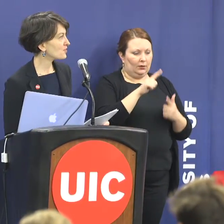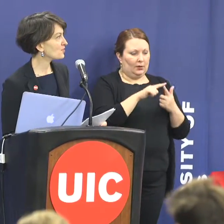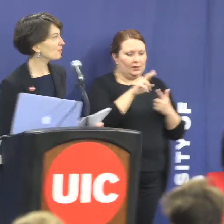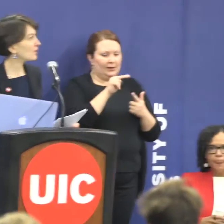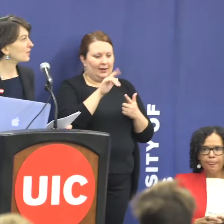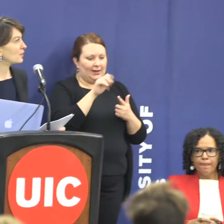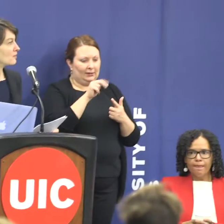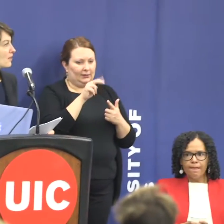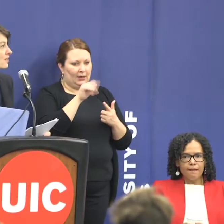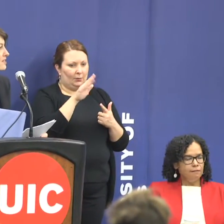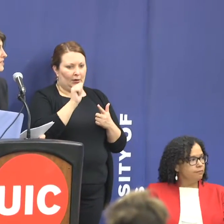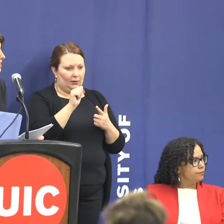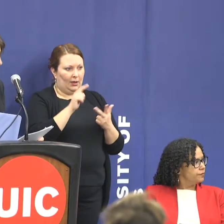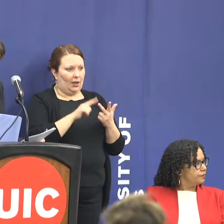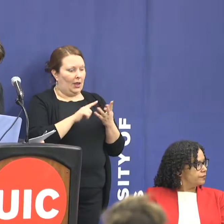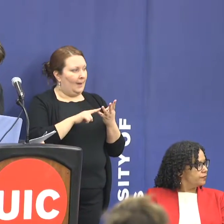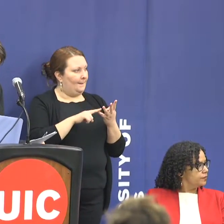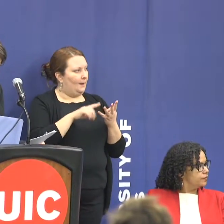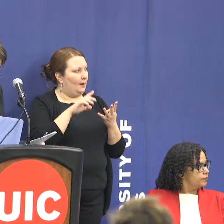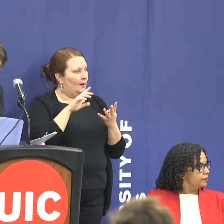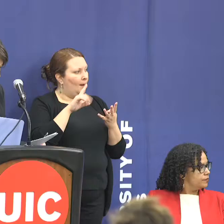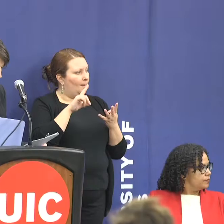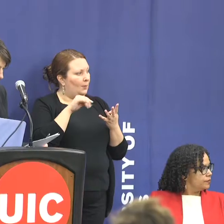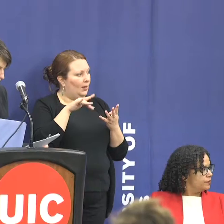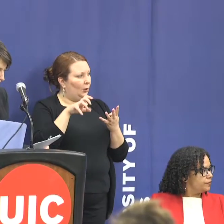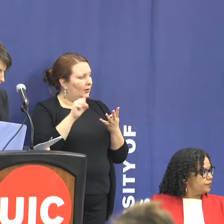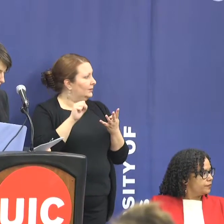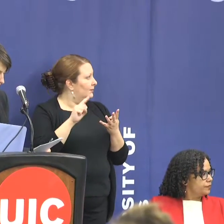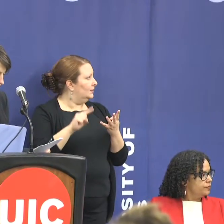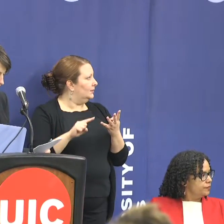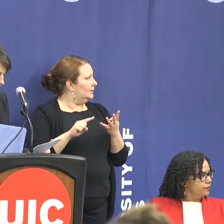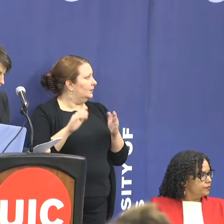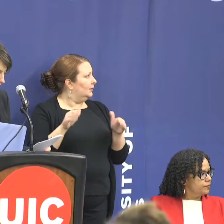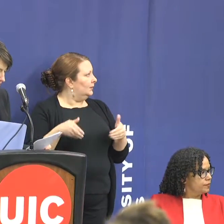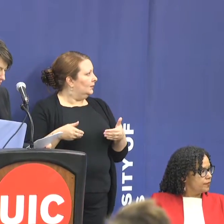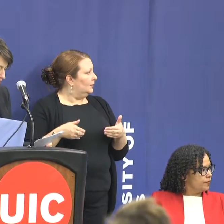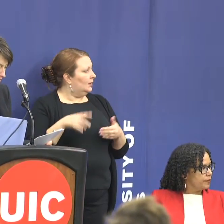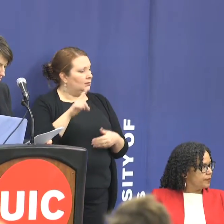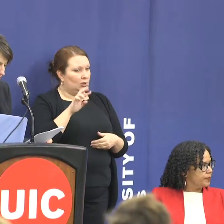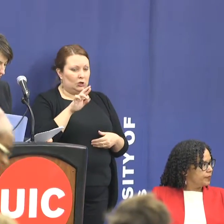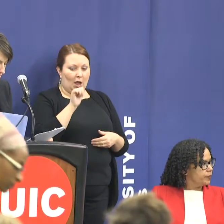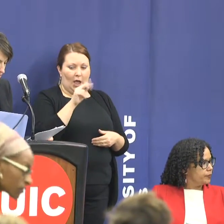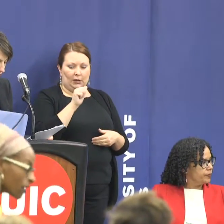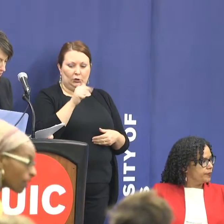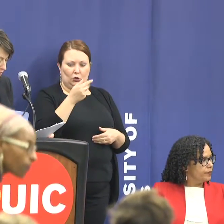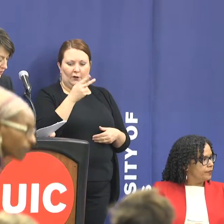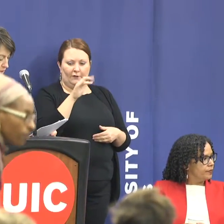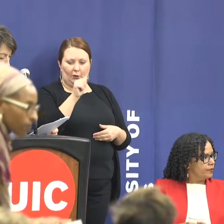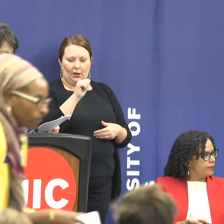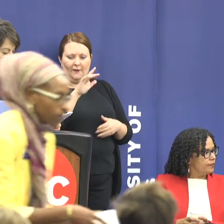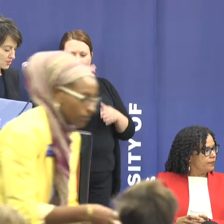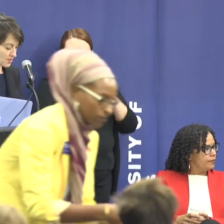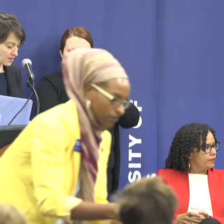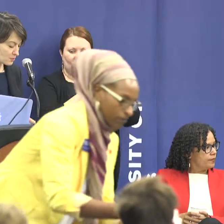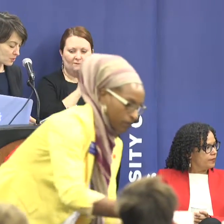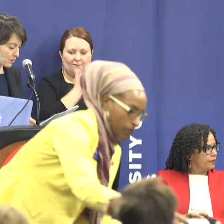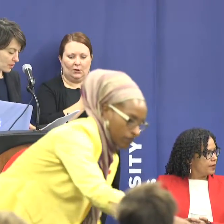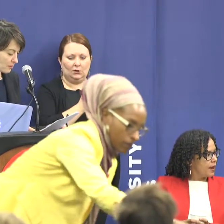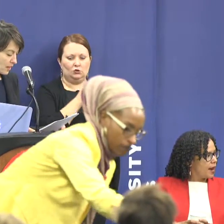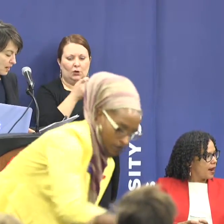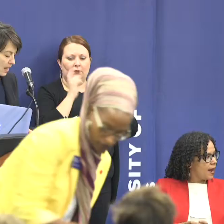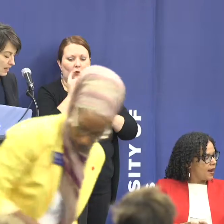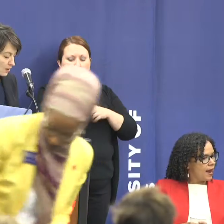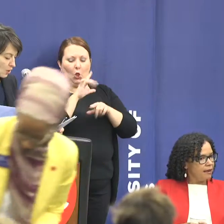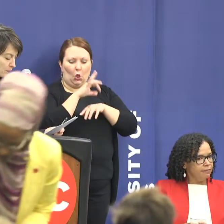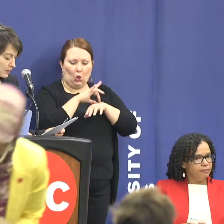Naber, and Professor Amalia Polaris to come up and join us. Dr. Anna Guevara is the founding director of the Global Asian Studies